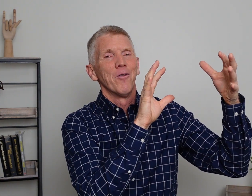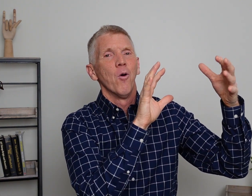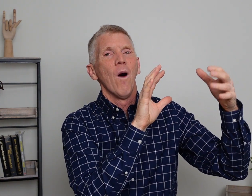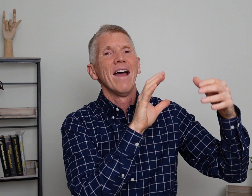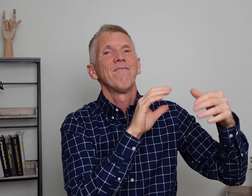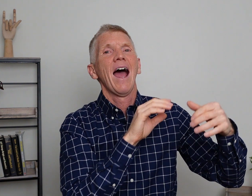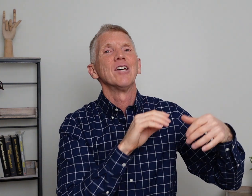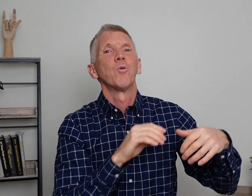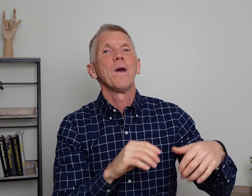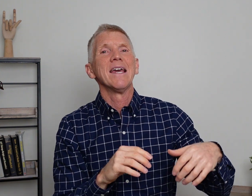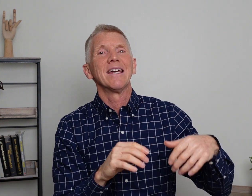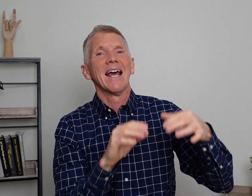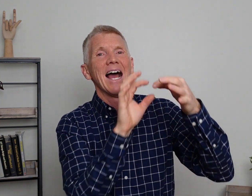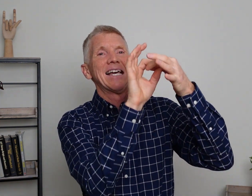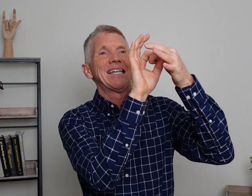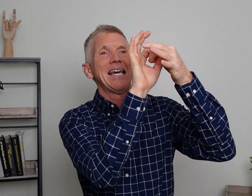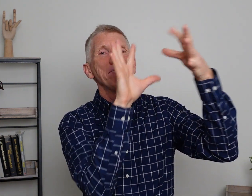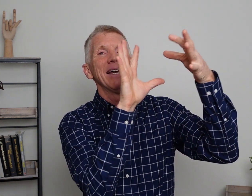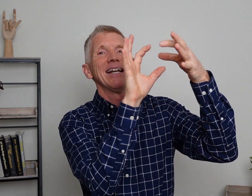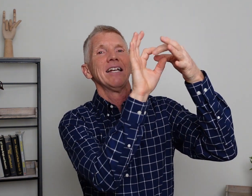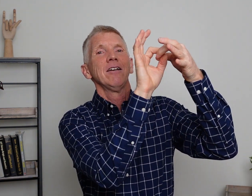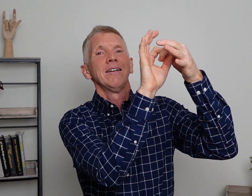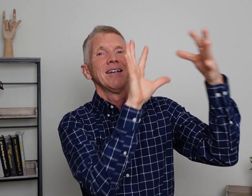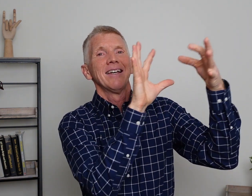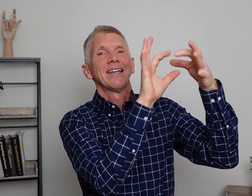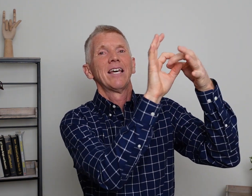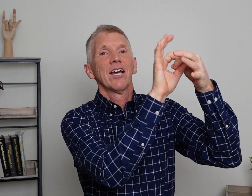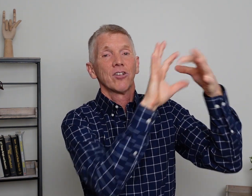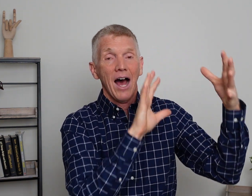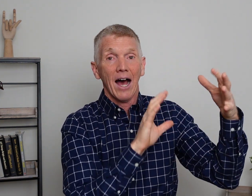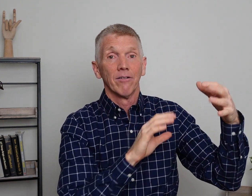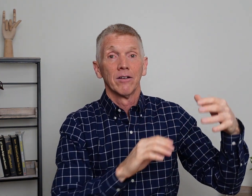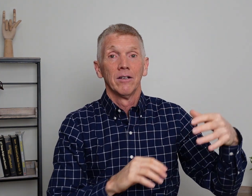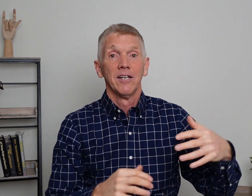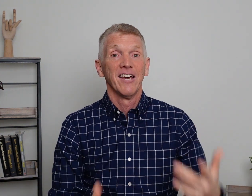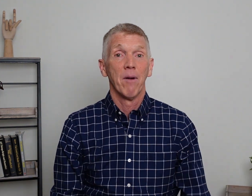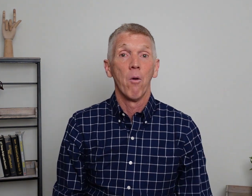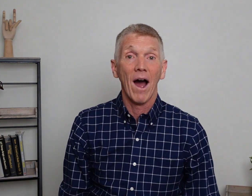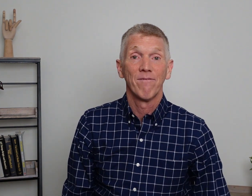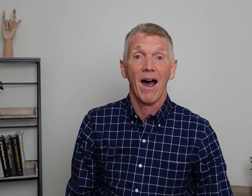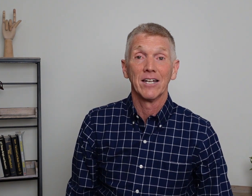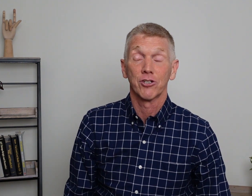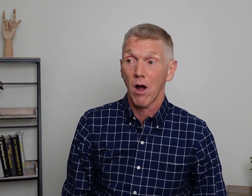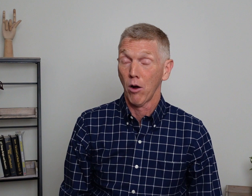the Wi-Fi is weak and I keep getting kicked off. If my Wi-Fi is strong,